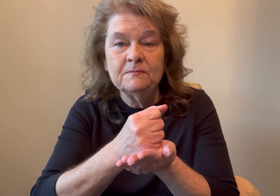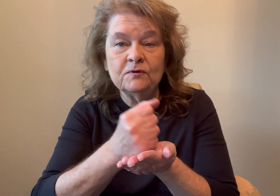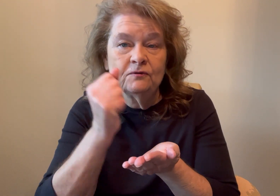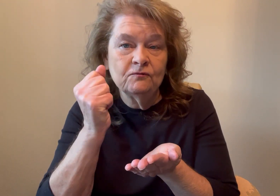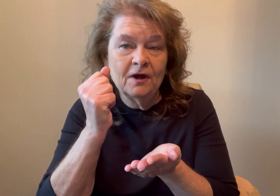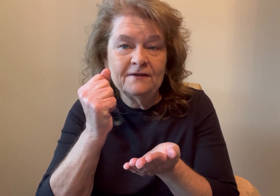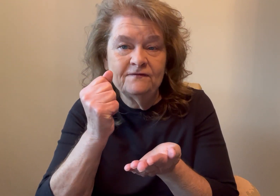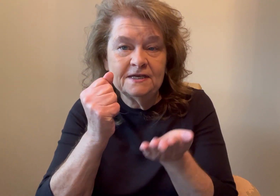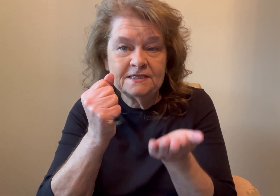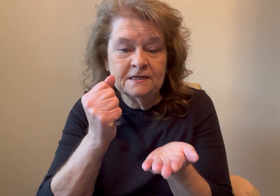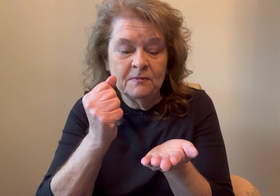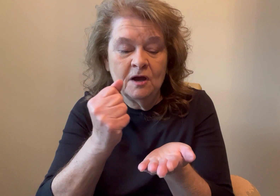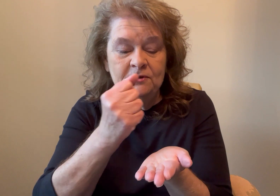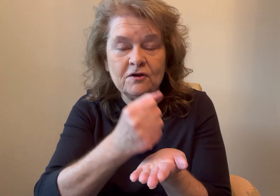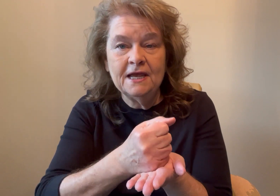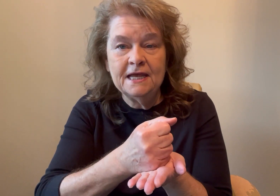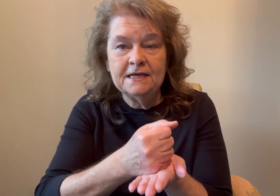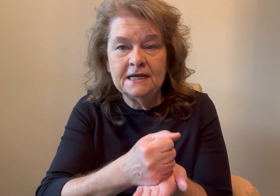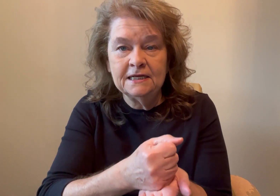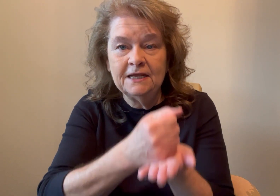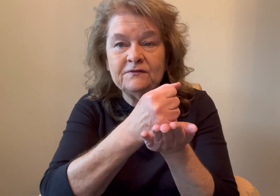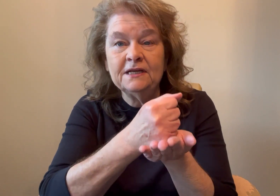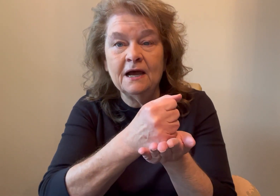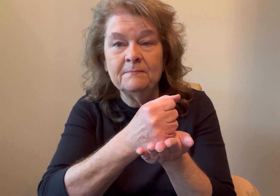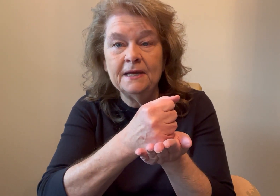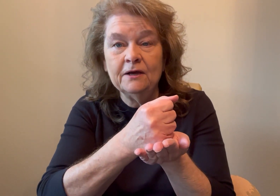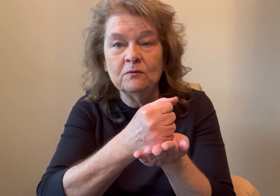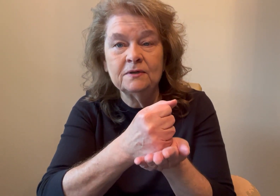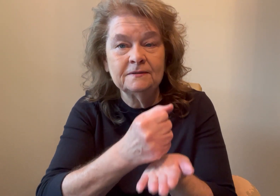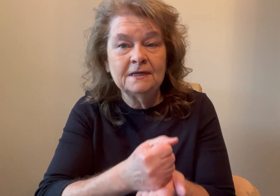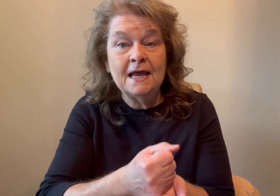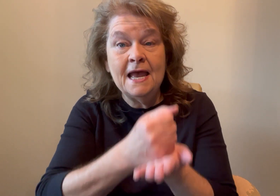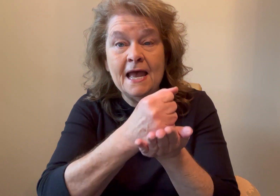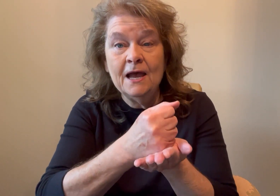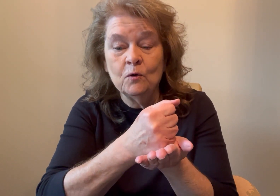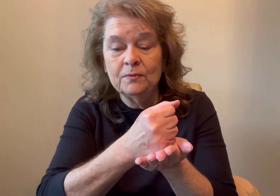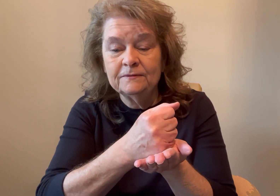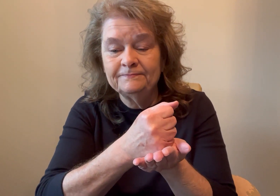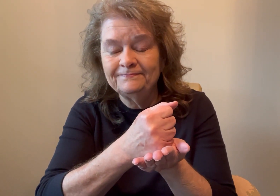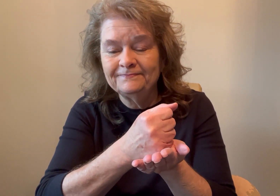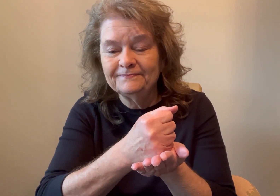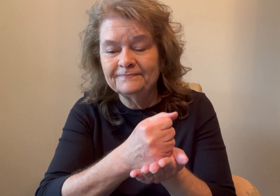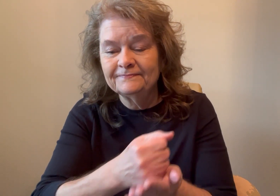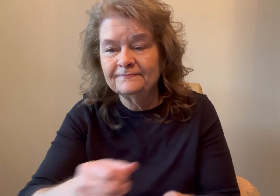Remember, right fist in the palm of your hand and lift it up. Help, help.